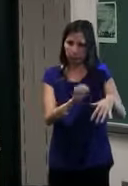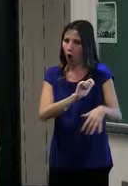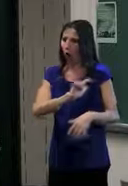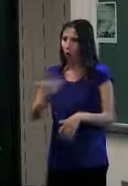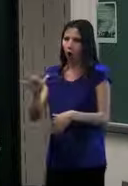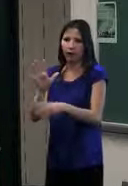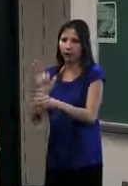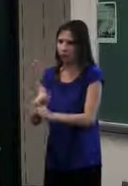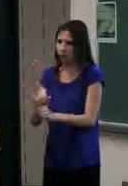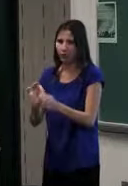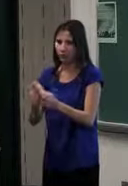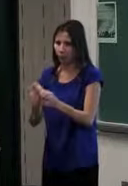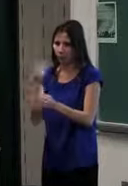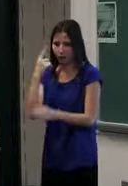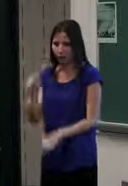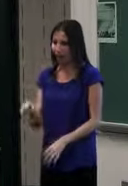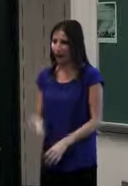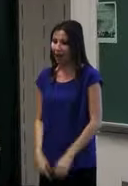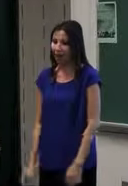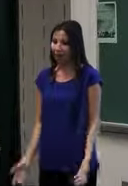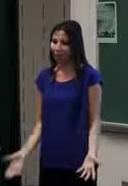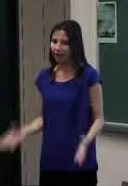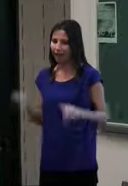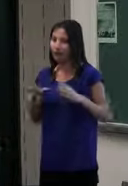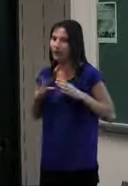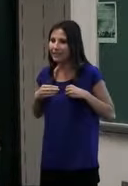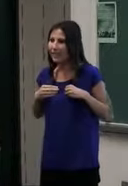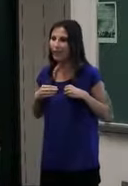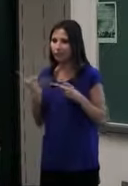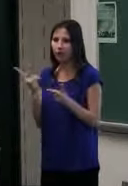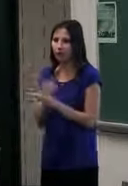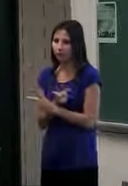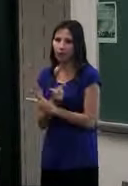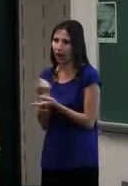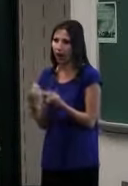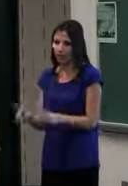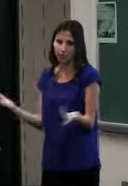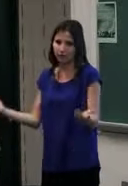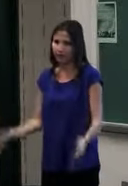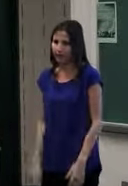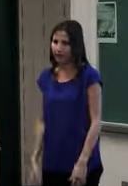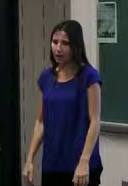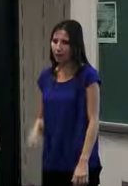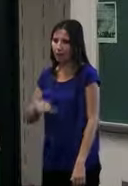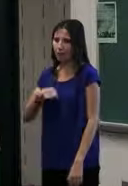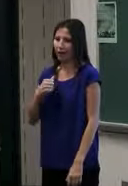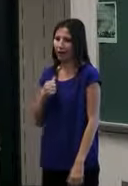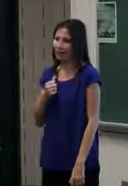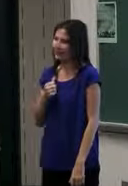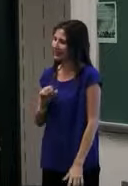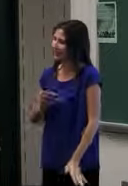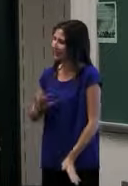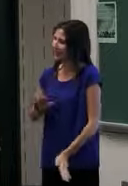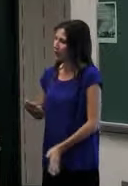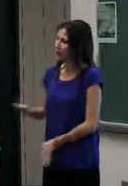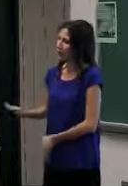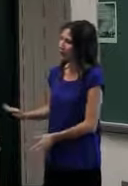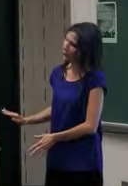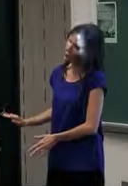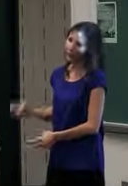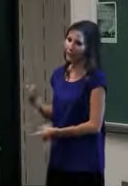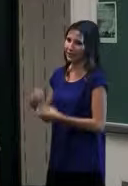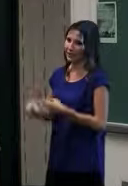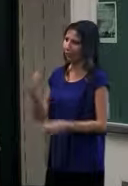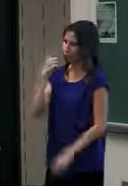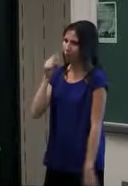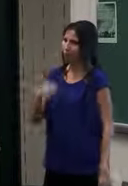And then I had to learn how to accept the failure. You know, I guess it was just like my pride, I had to just let it go a little bit, which was tough for